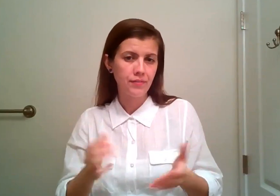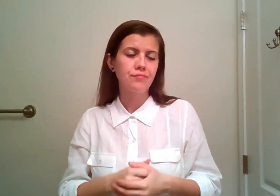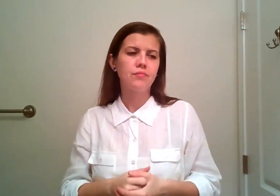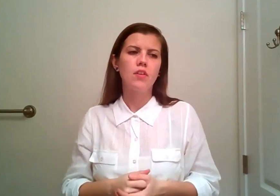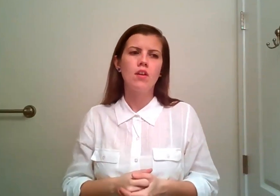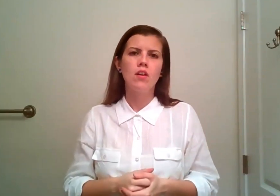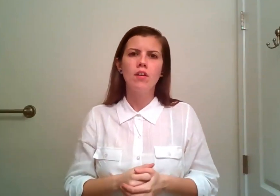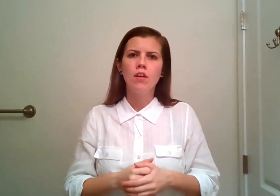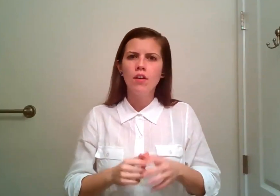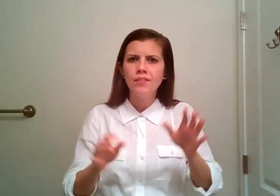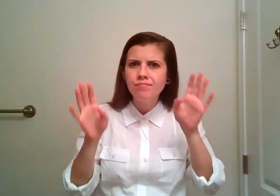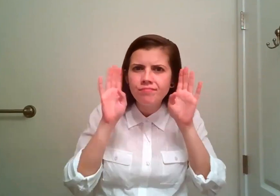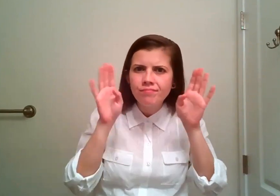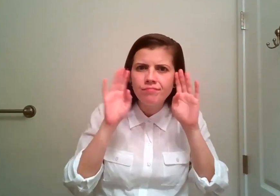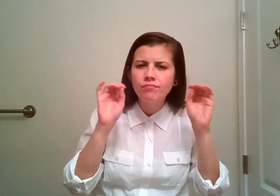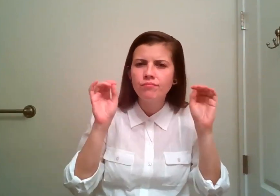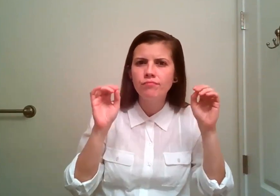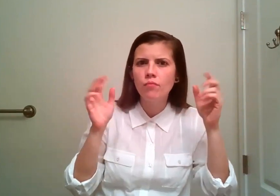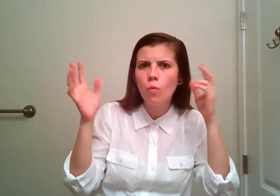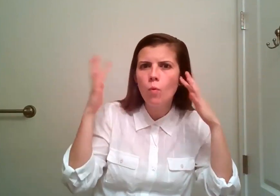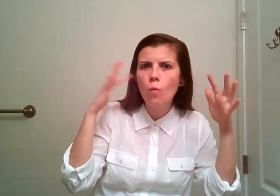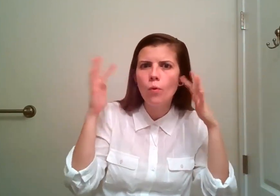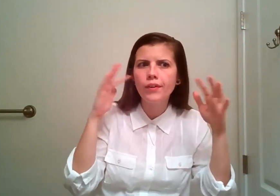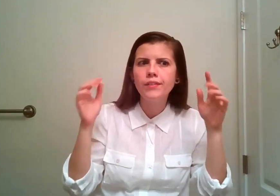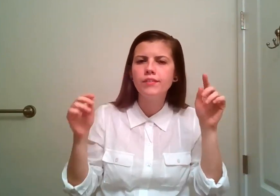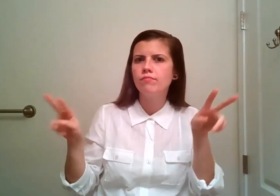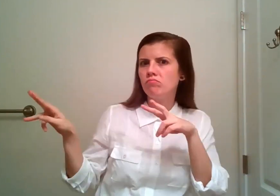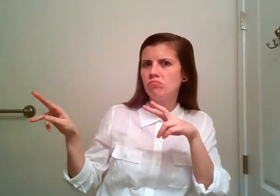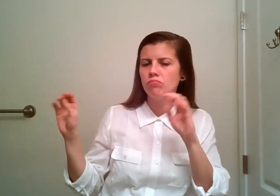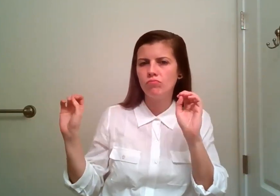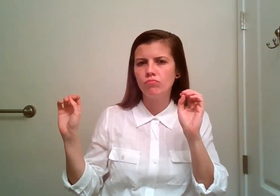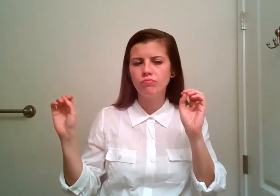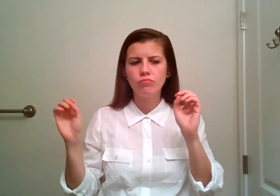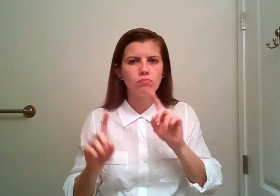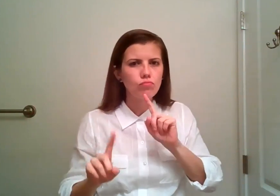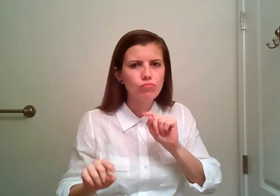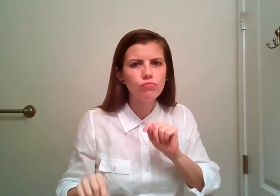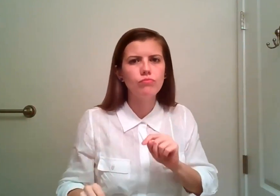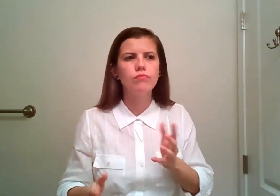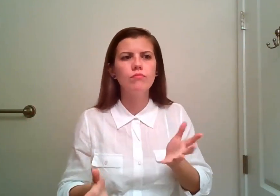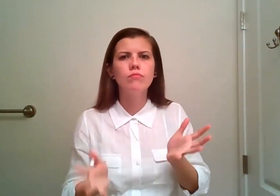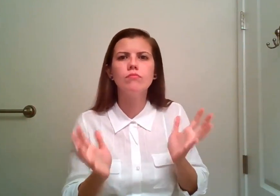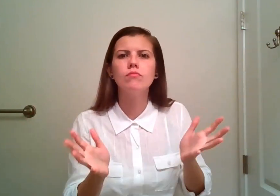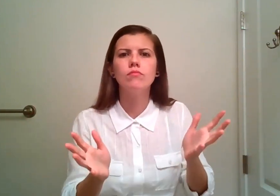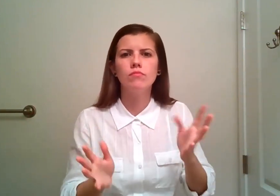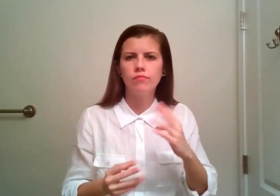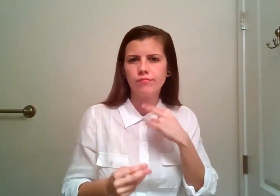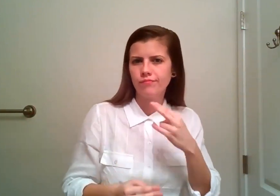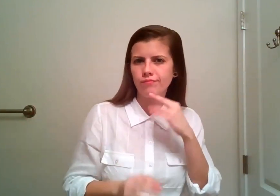to notice some things more and more, that I wouldn't respond to them or to